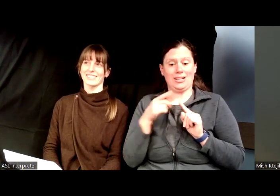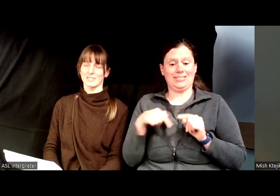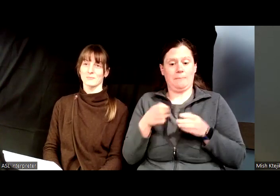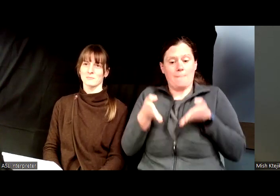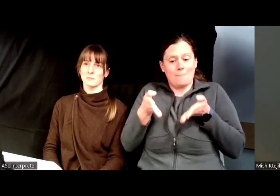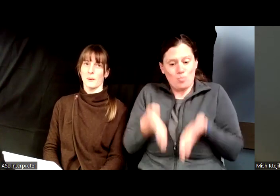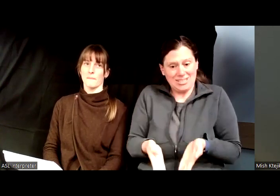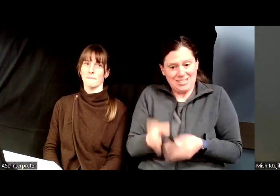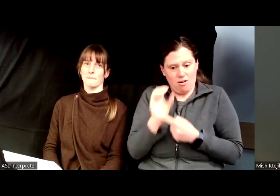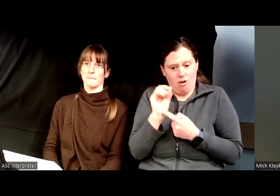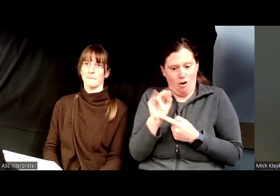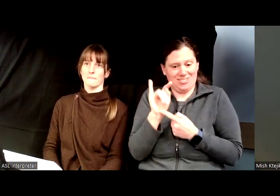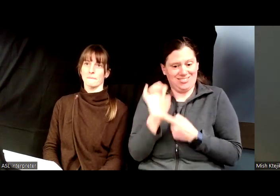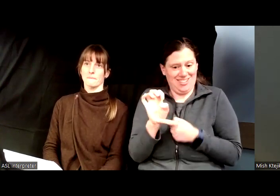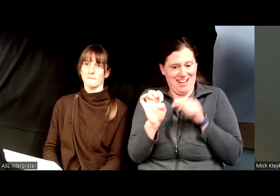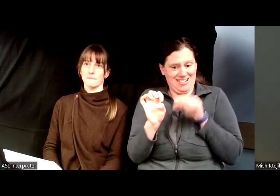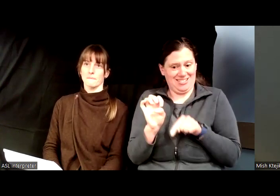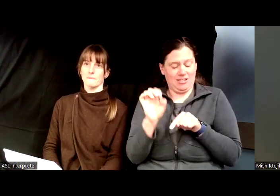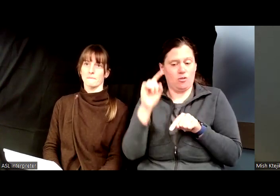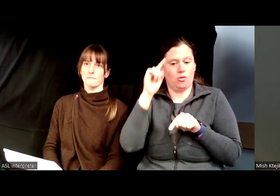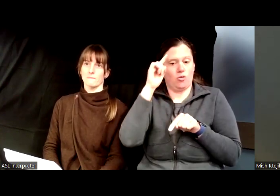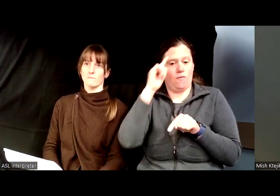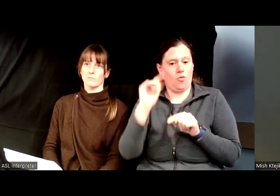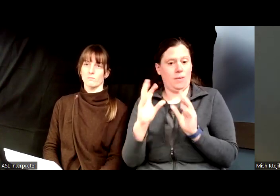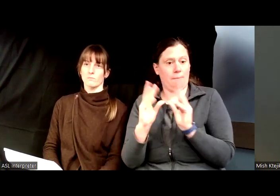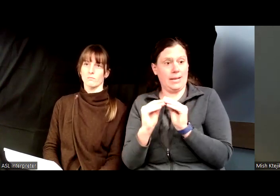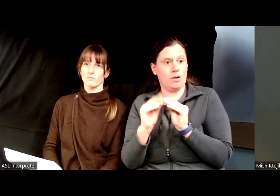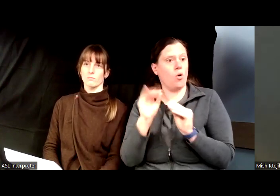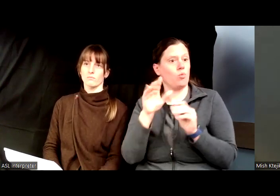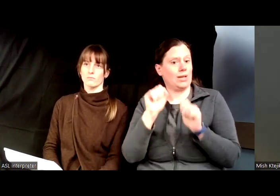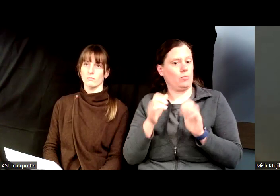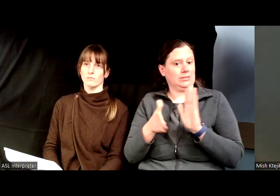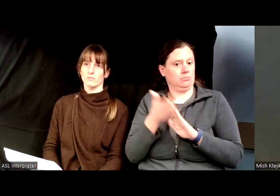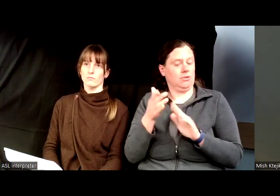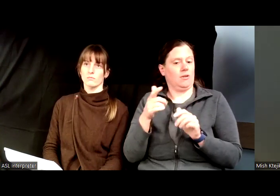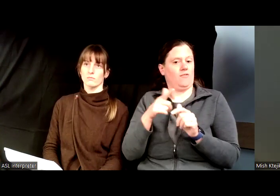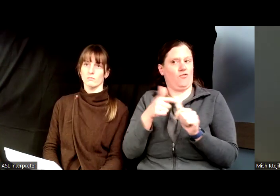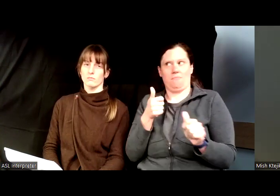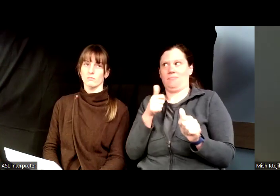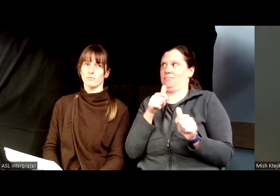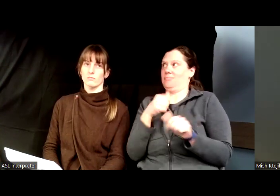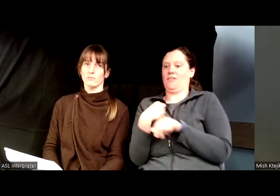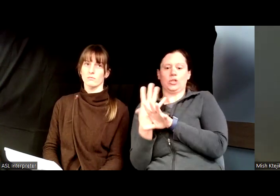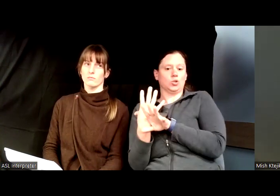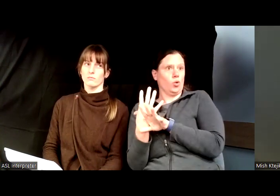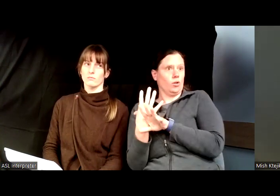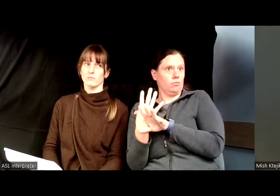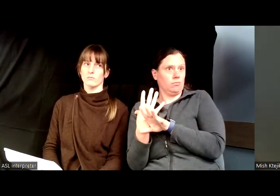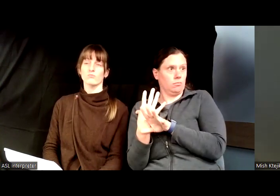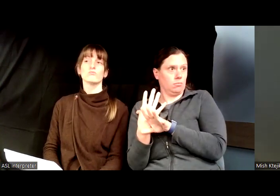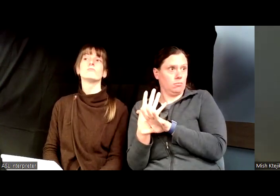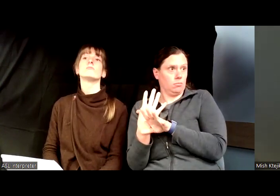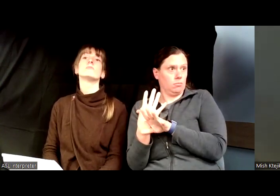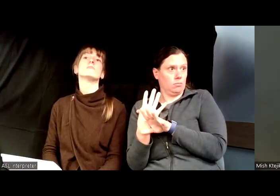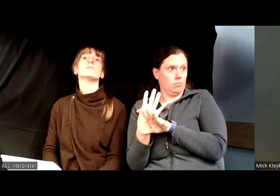is, so do we have to preside on site for meetings, or can we